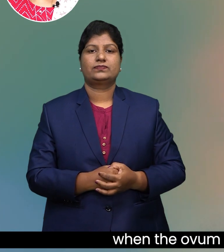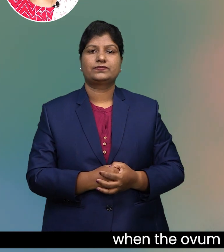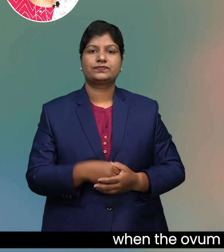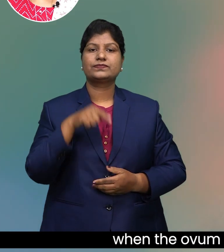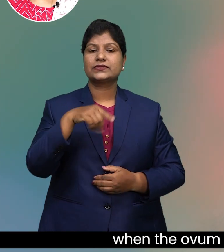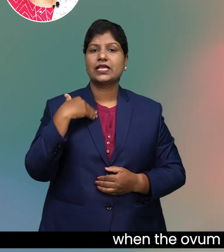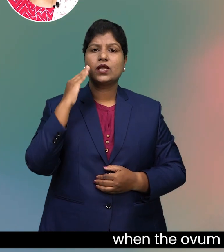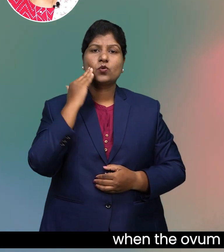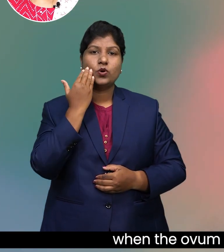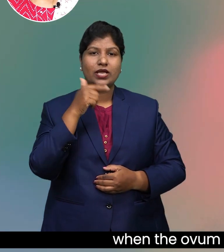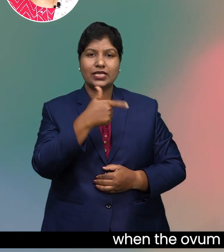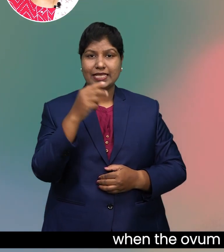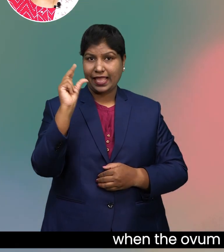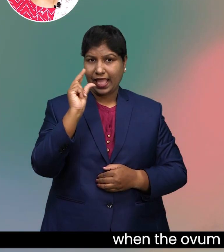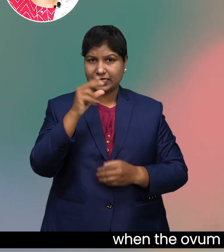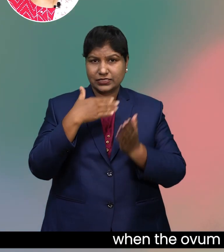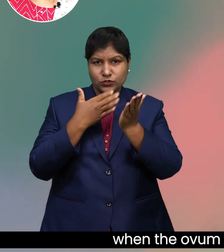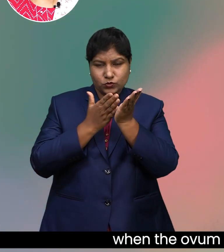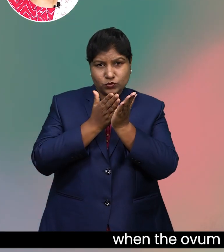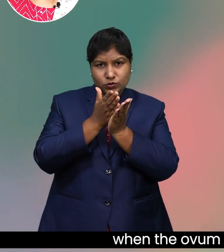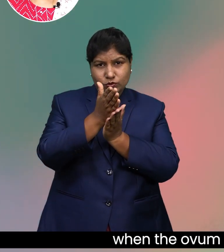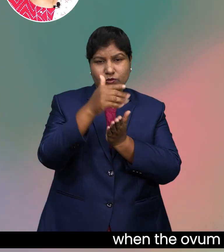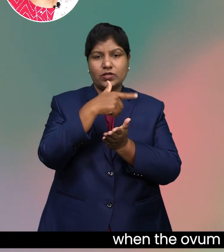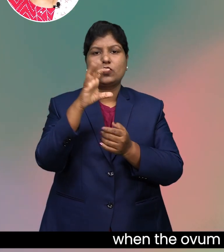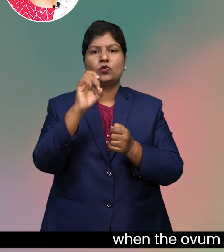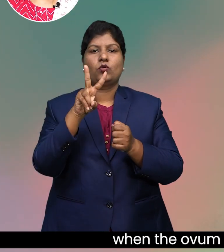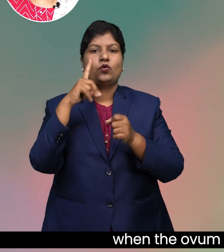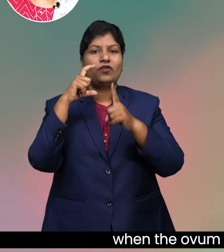when the ovum passes through the oviduct.